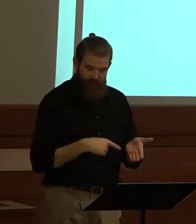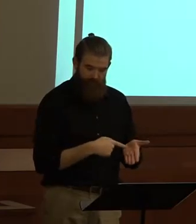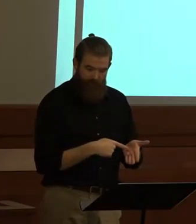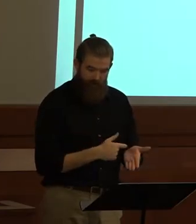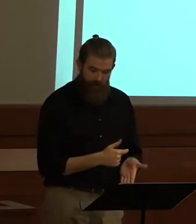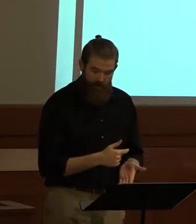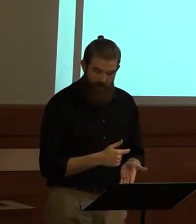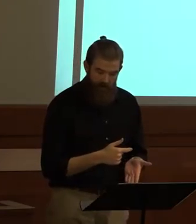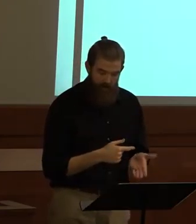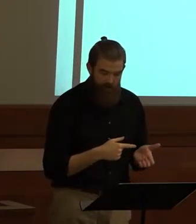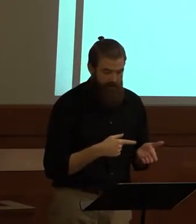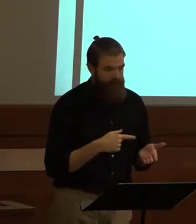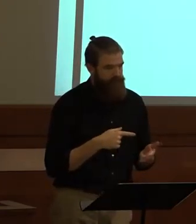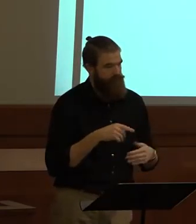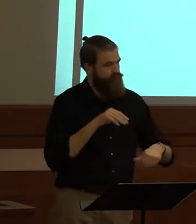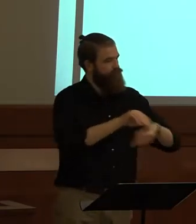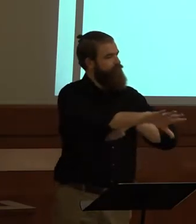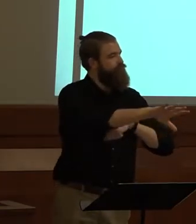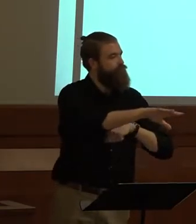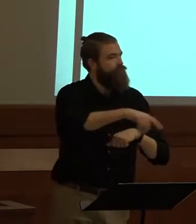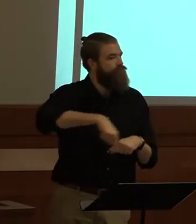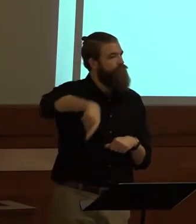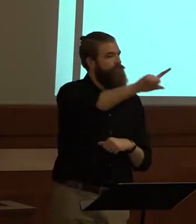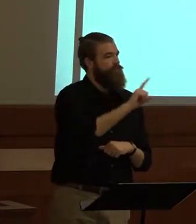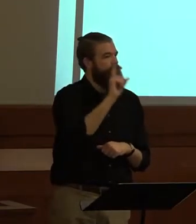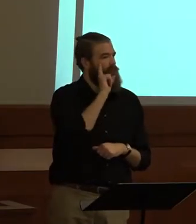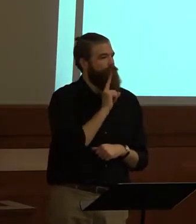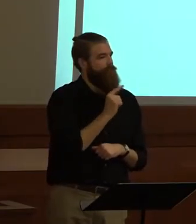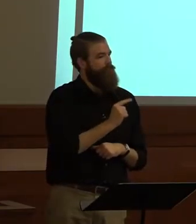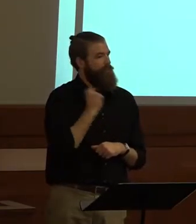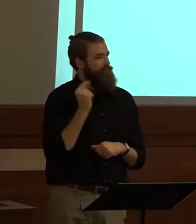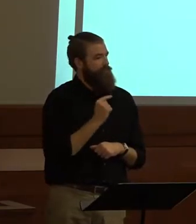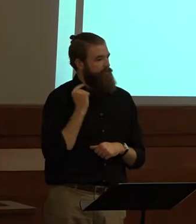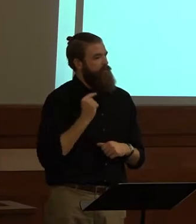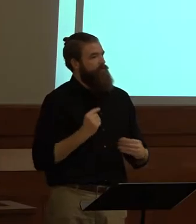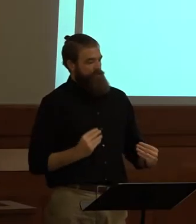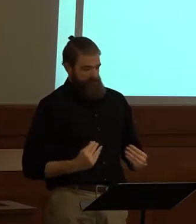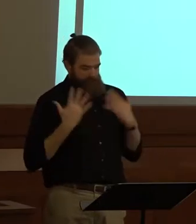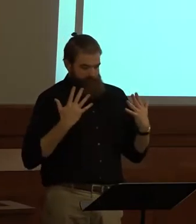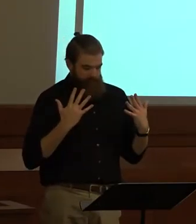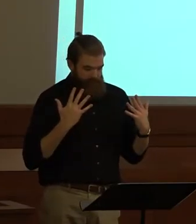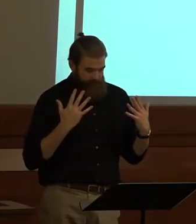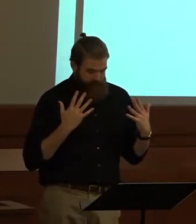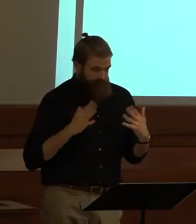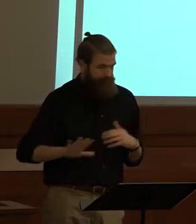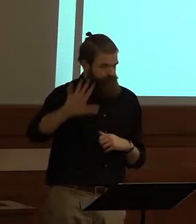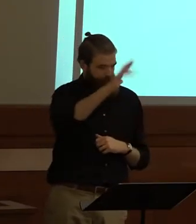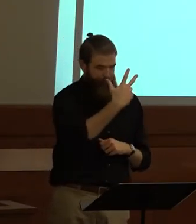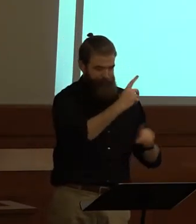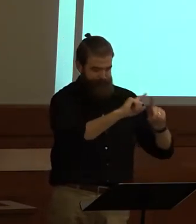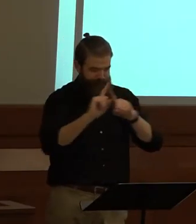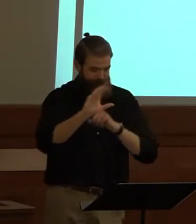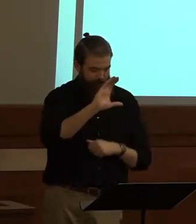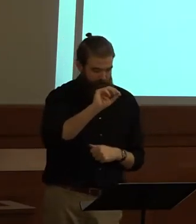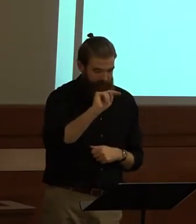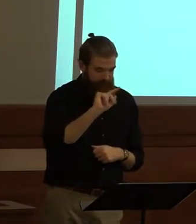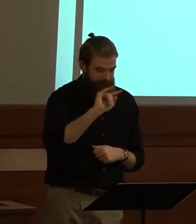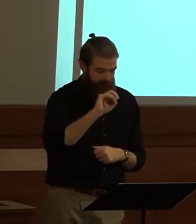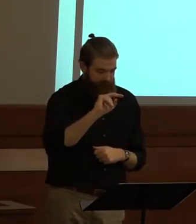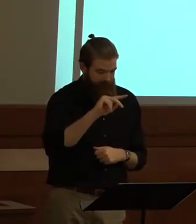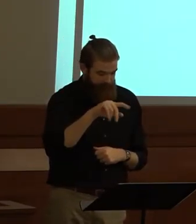faced by every deaf man with a priestly vocation after him. The La Fonta family had a deep connection in